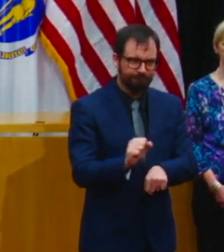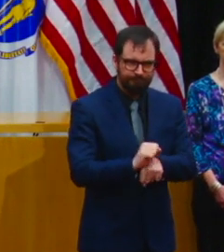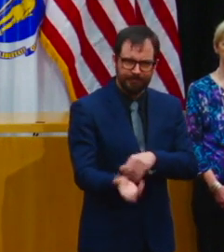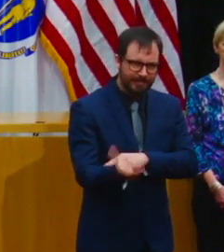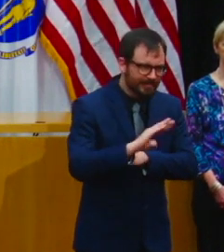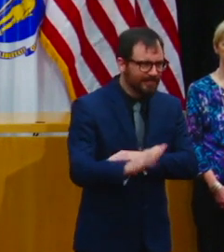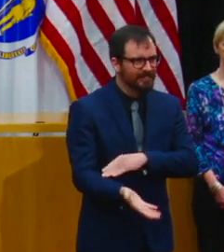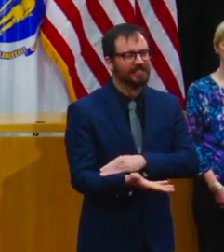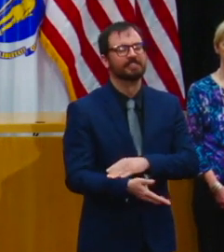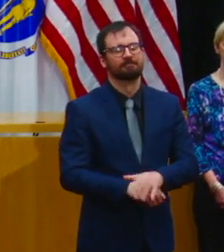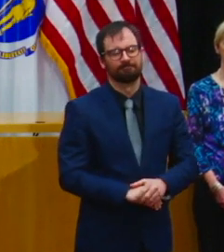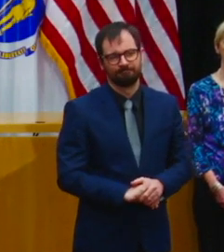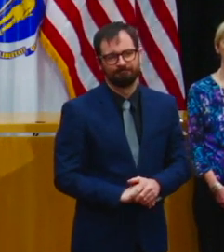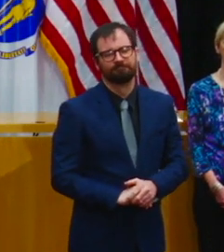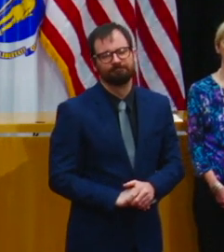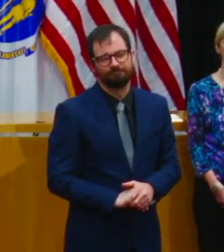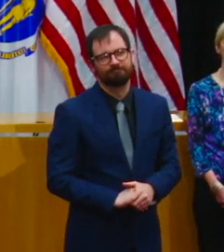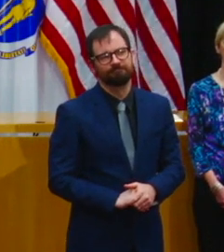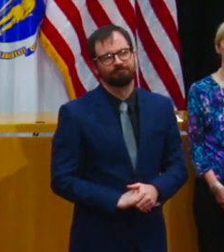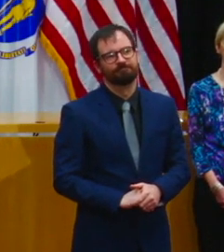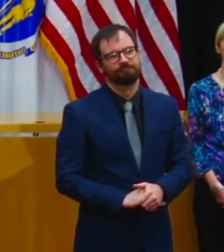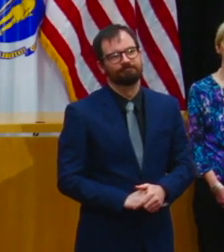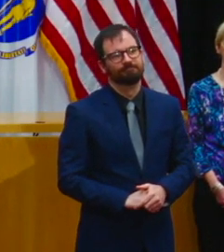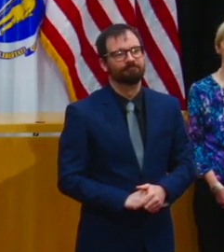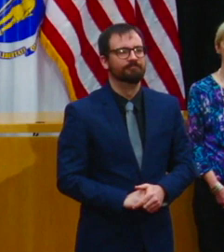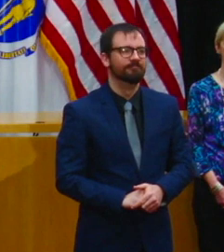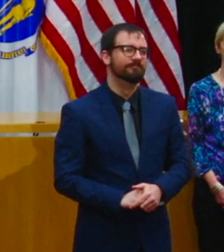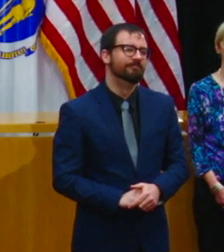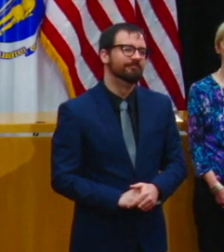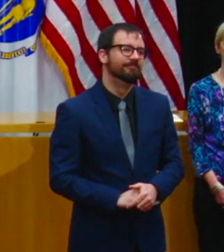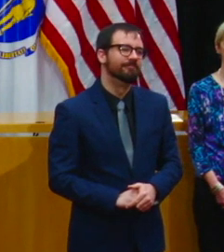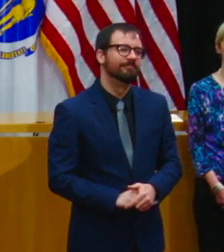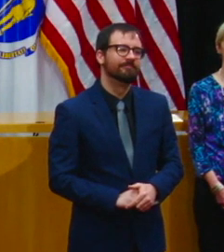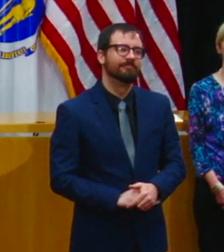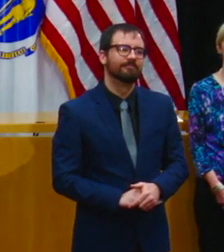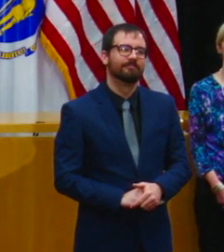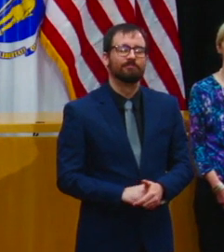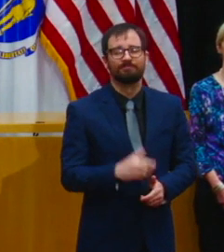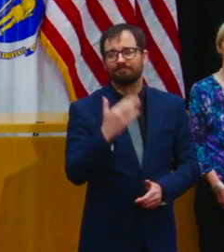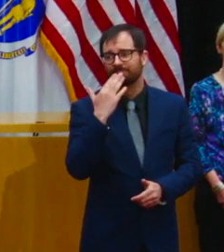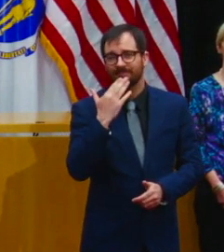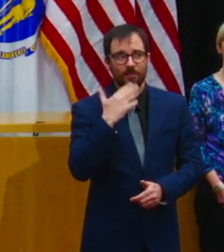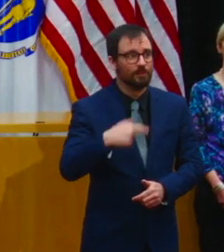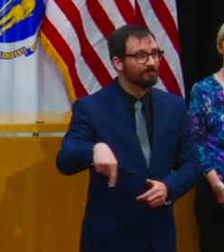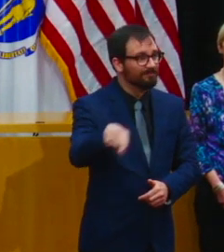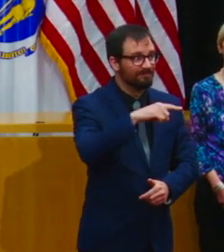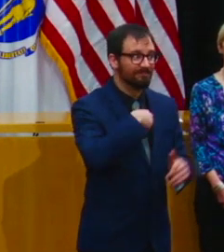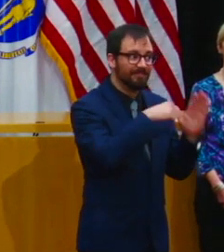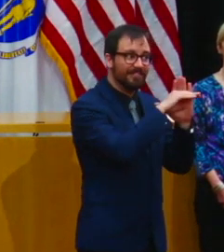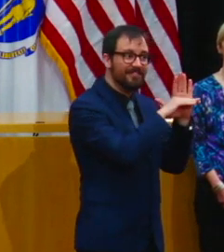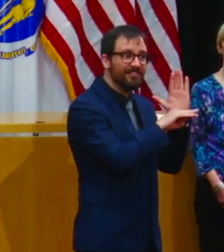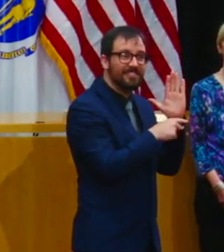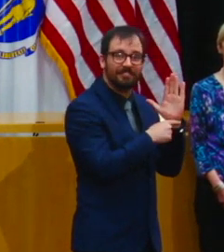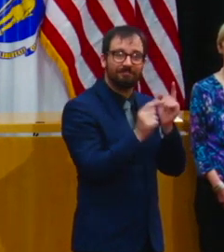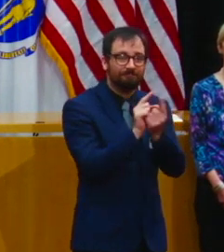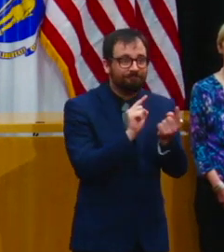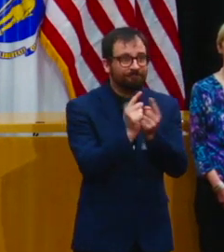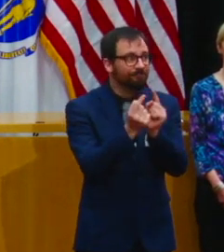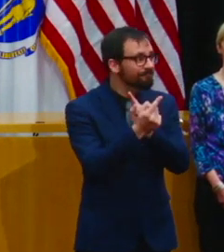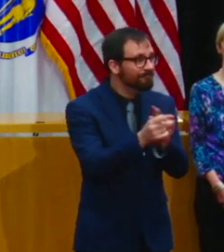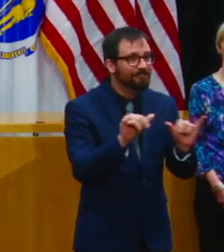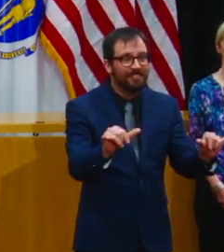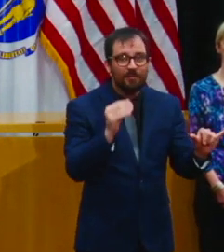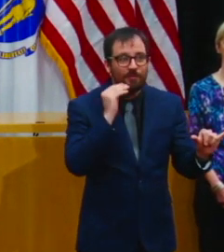We've asked you to take our guidance on staying at home to help our medical professionals flatten the curve, to ramp up testing, and